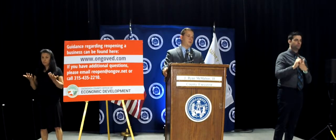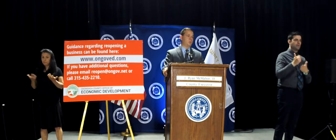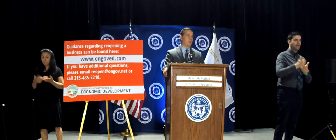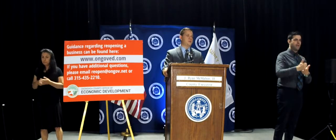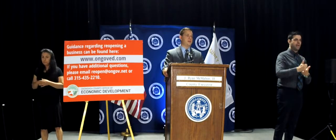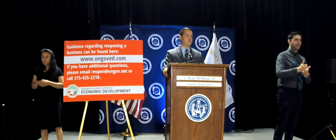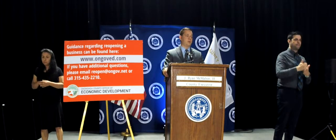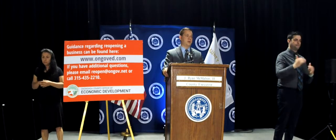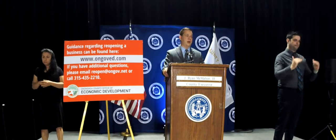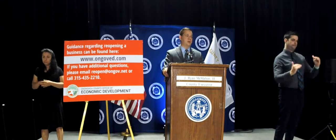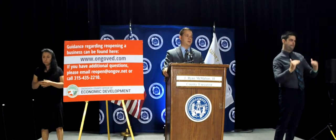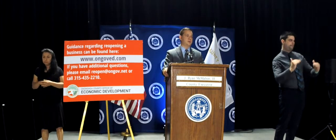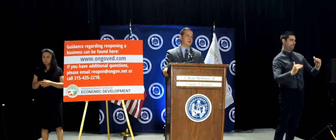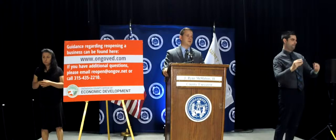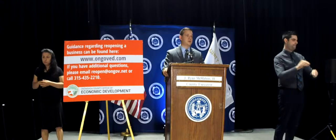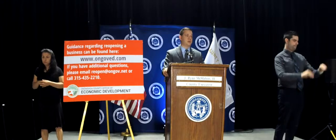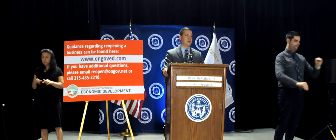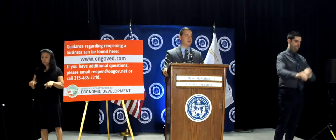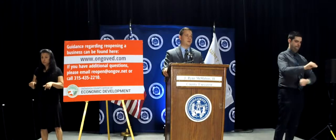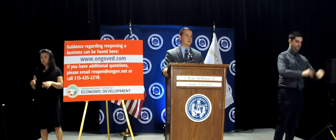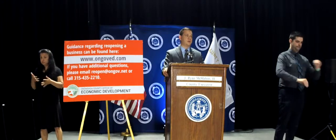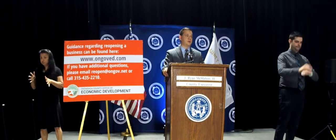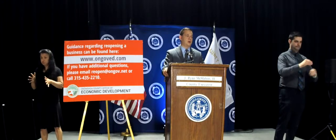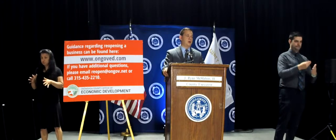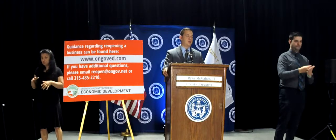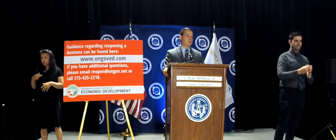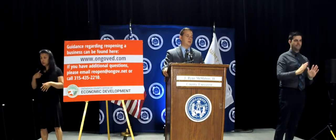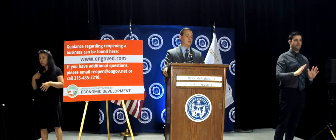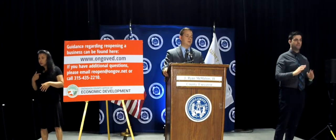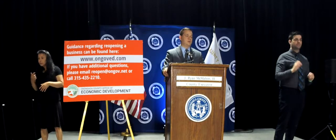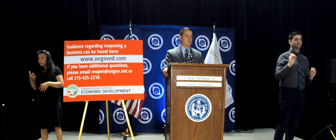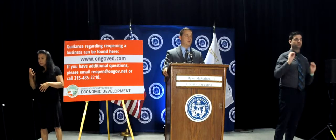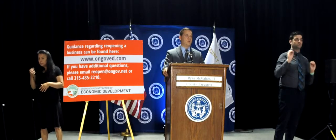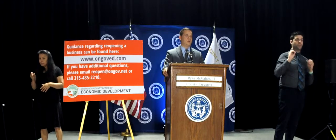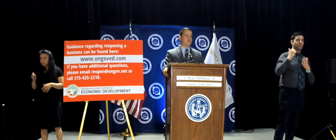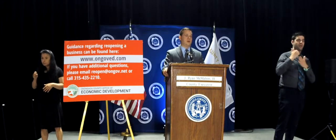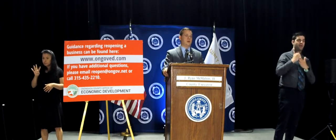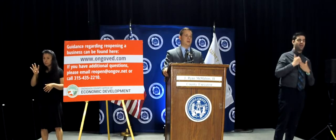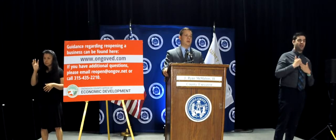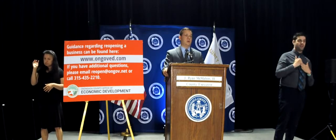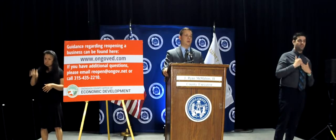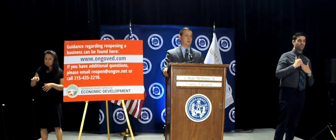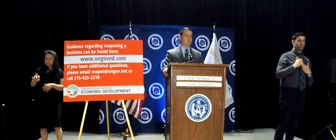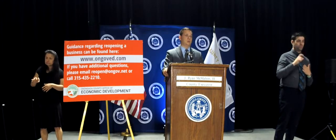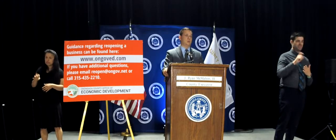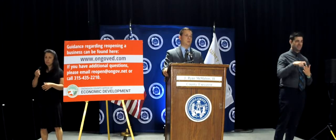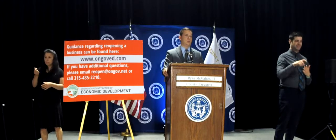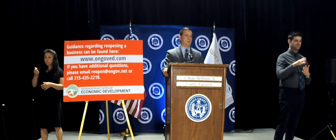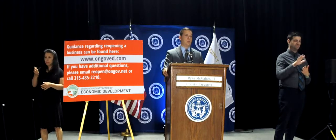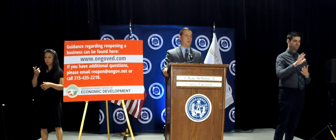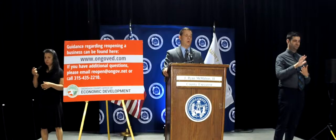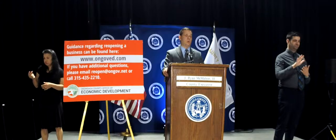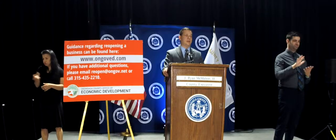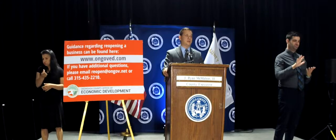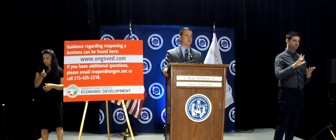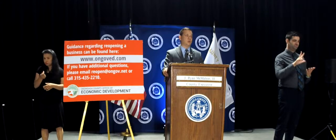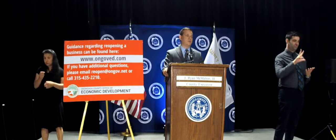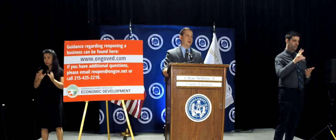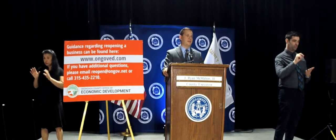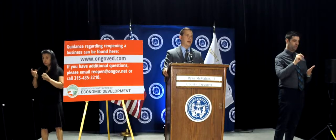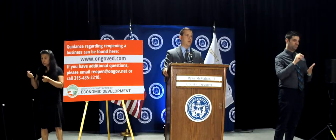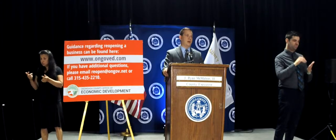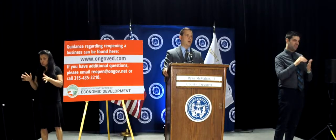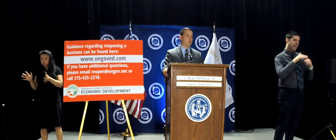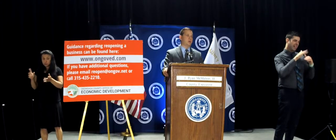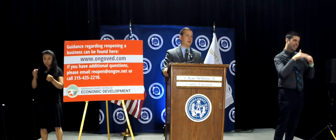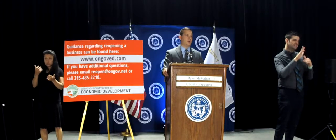have to find $3.7 million in the next 30 days. There's very little more we can do to